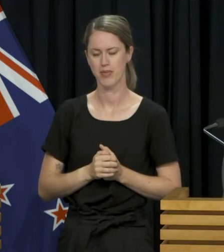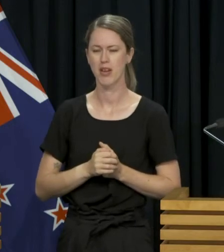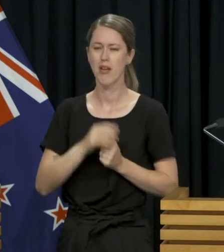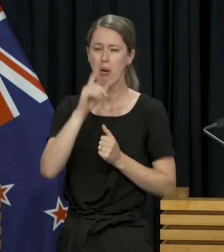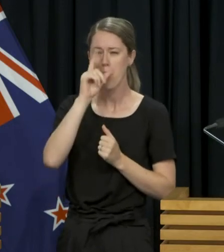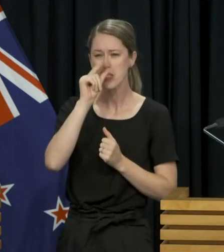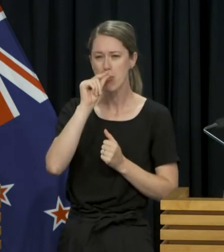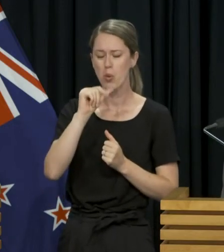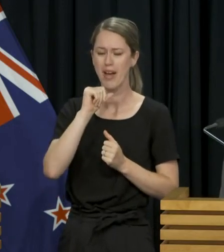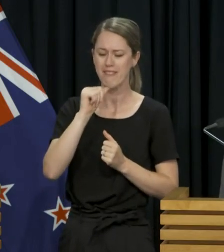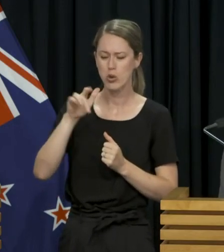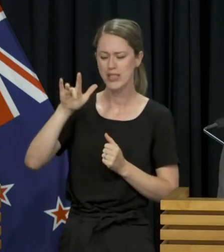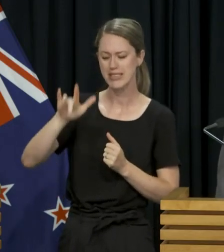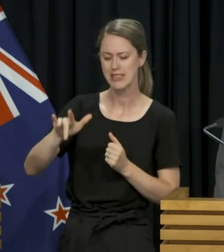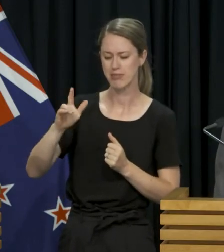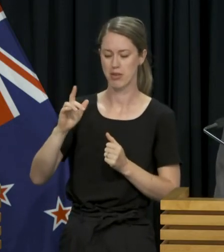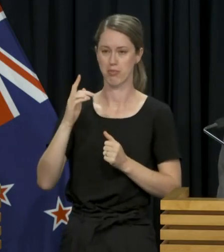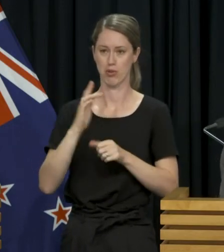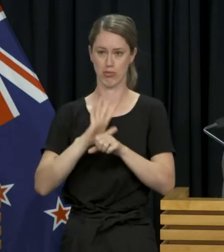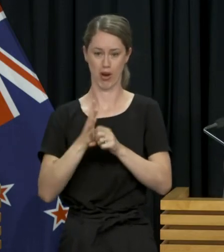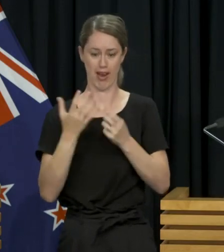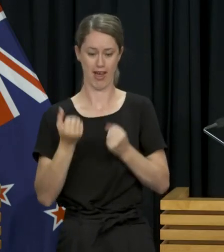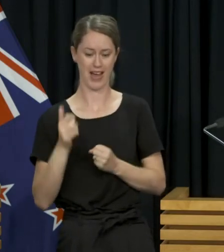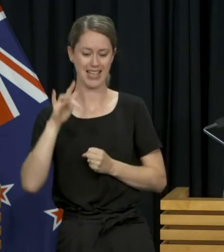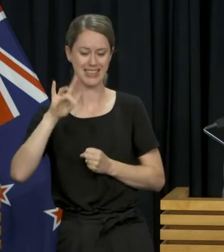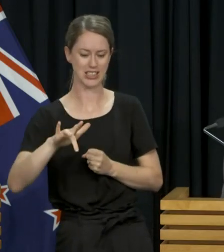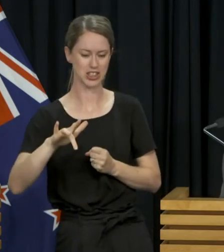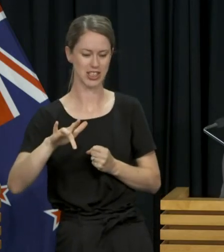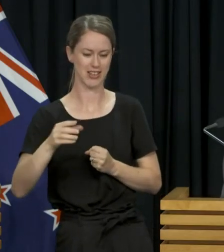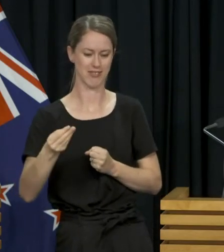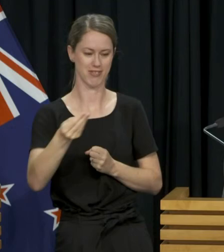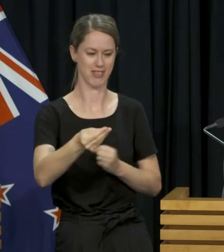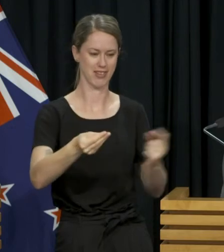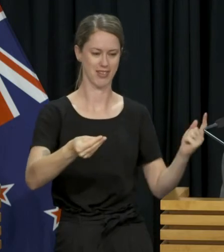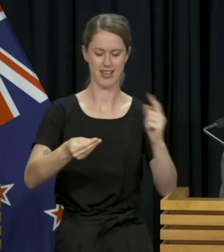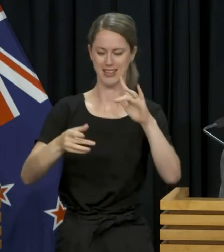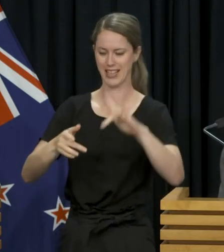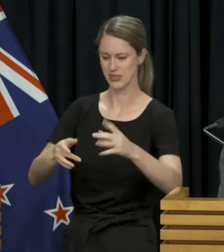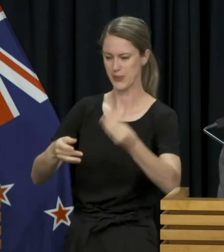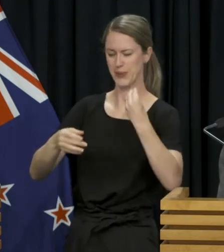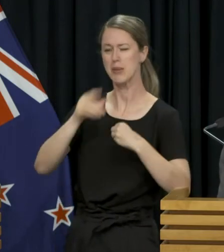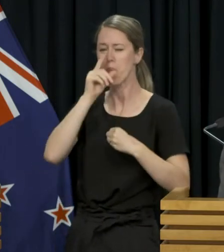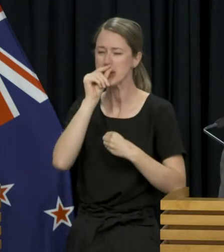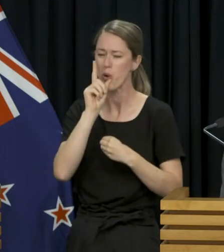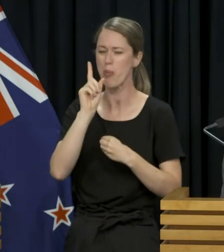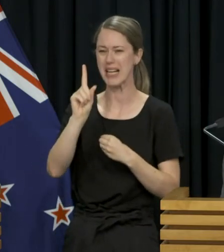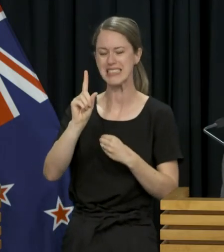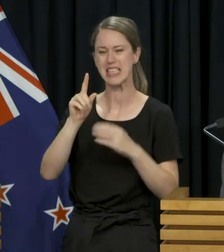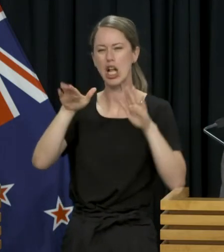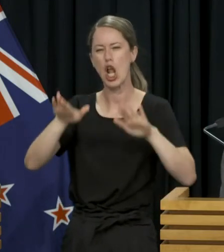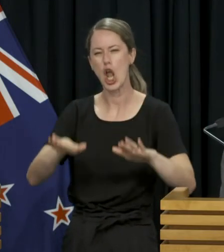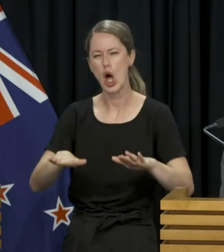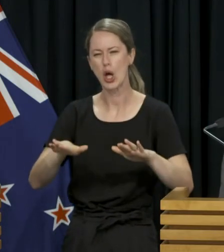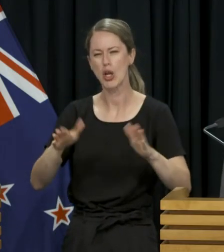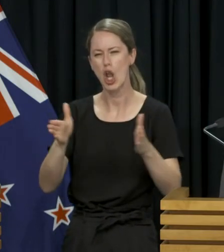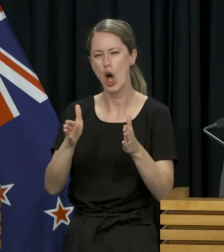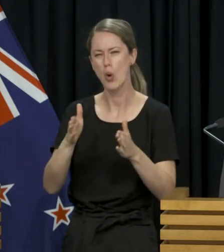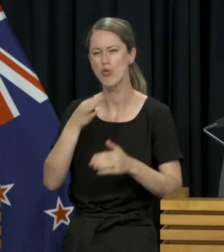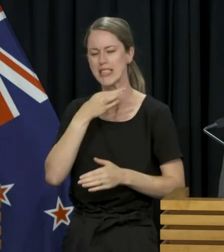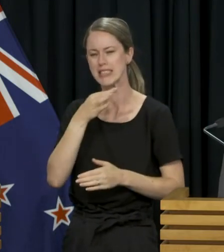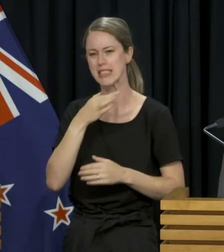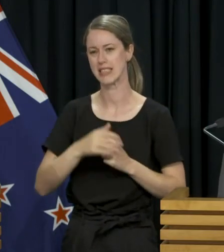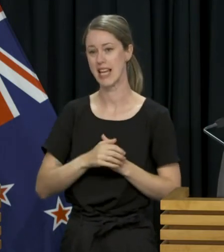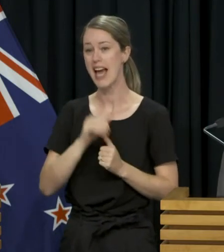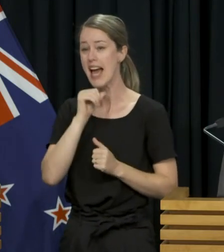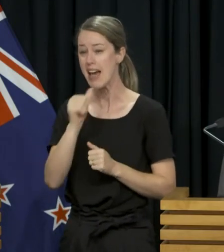small possibility, but as noted, there are no documented cases of this. What we do know from research is that if it were